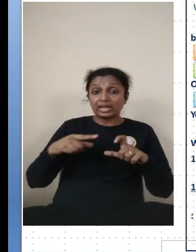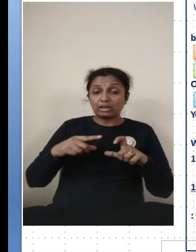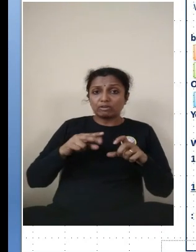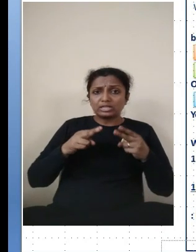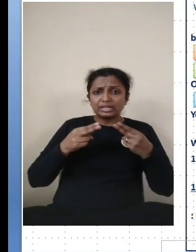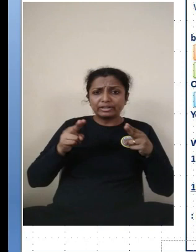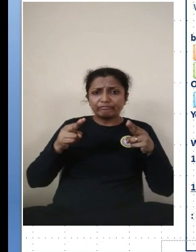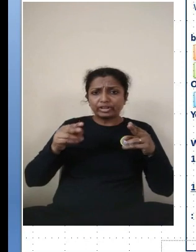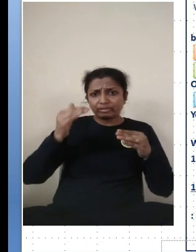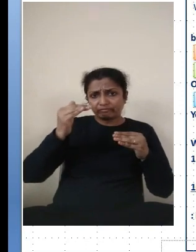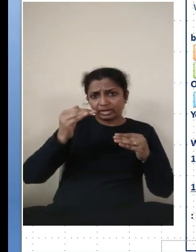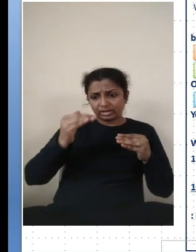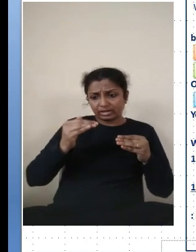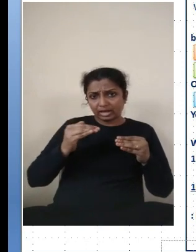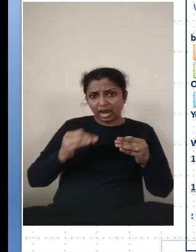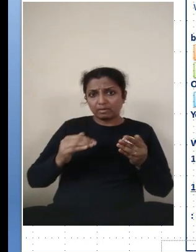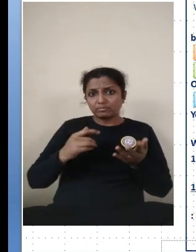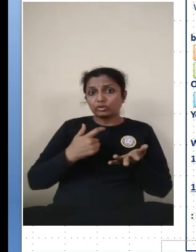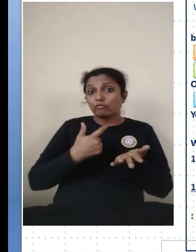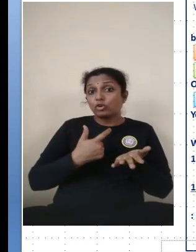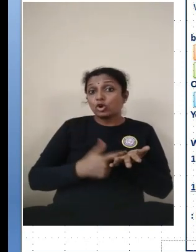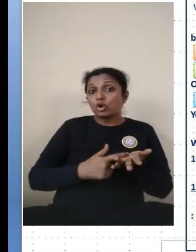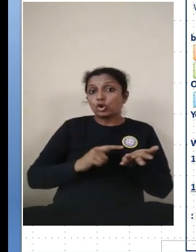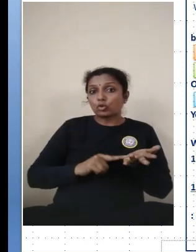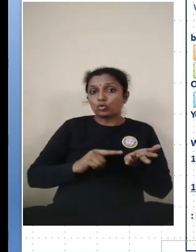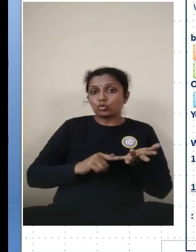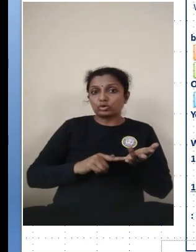Nature of the roots of a quadratic equation.